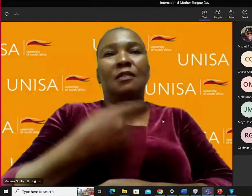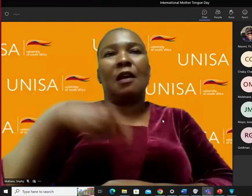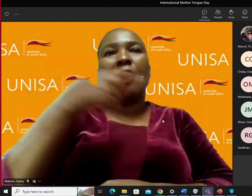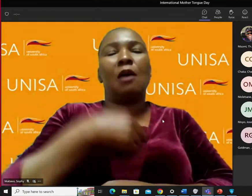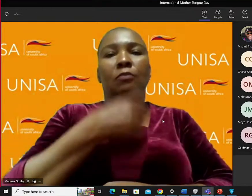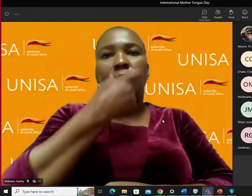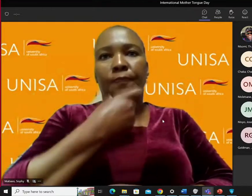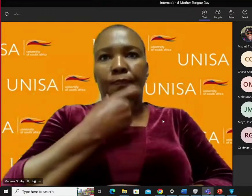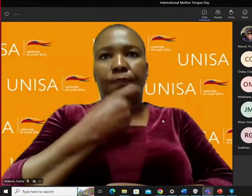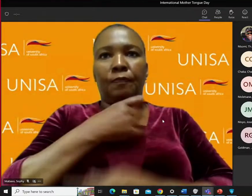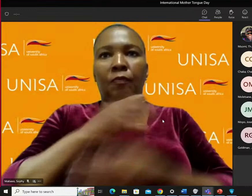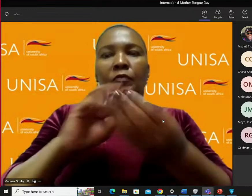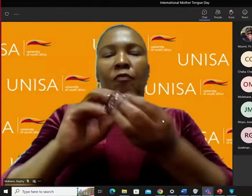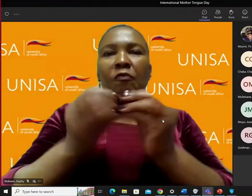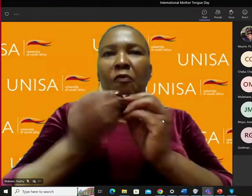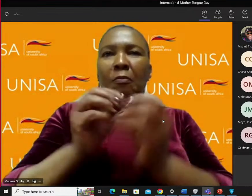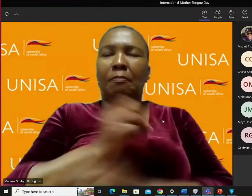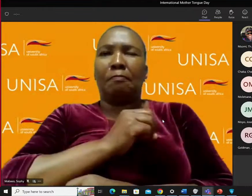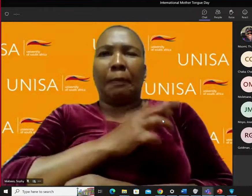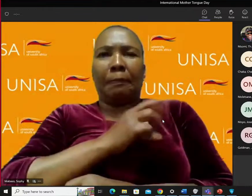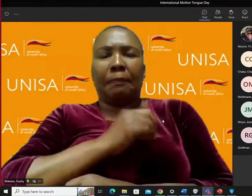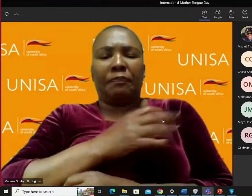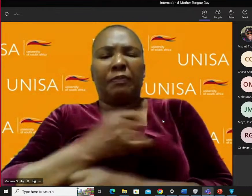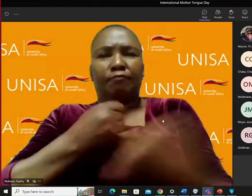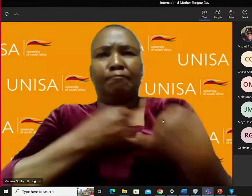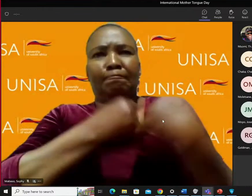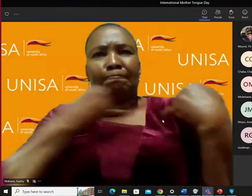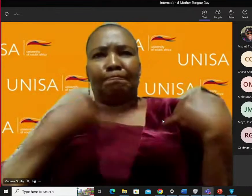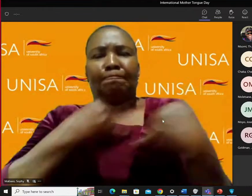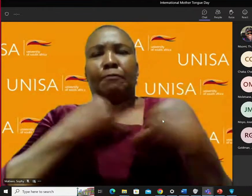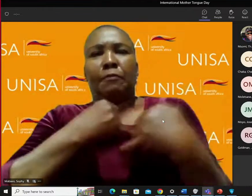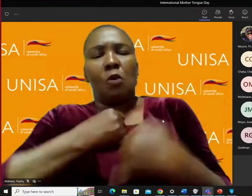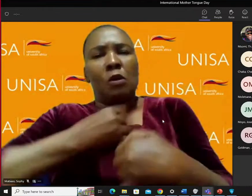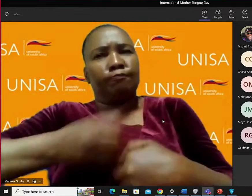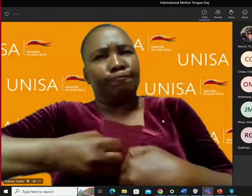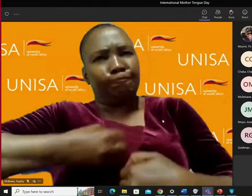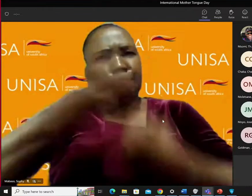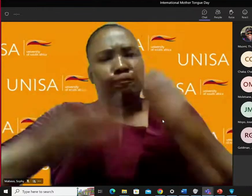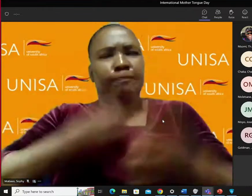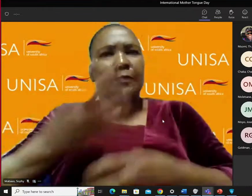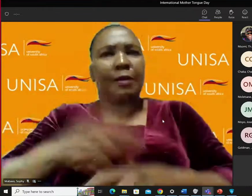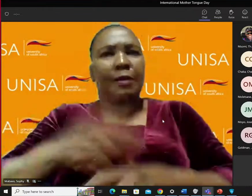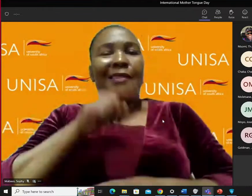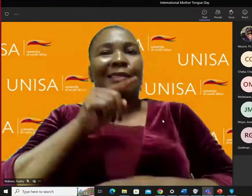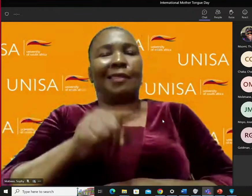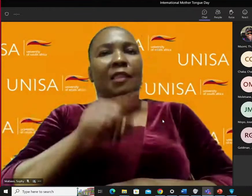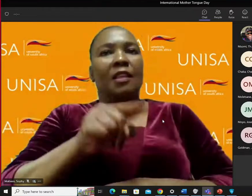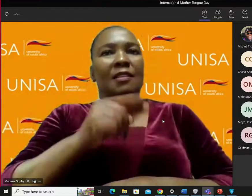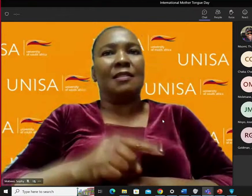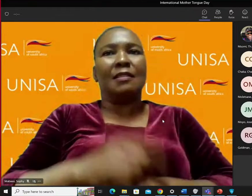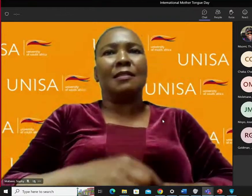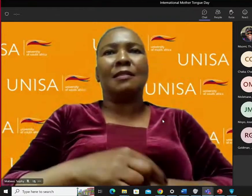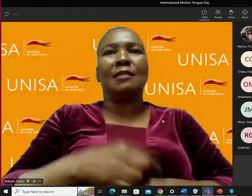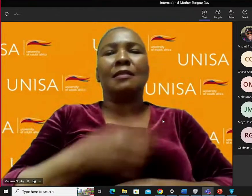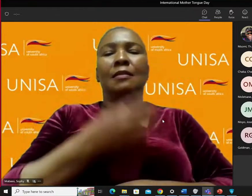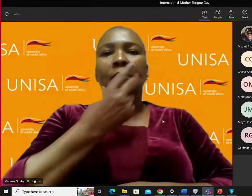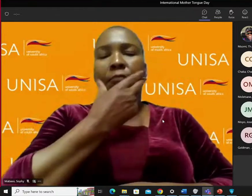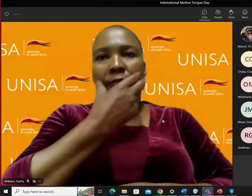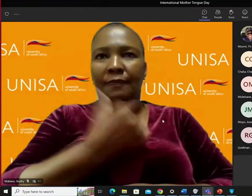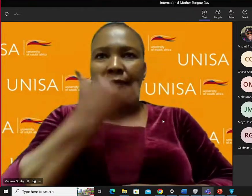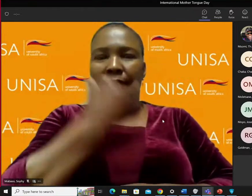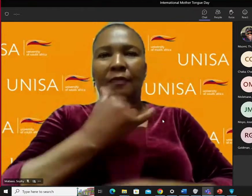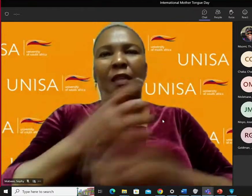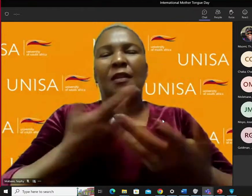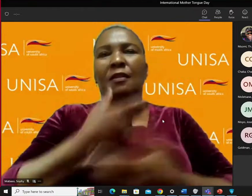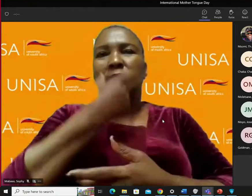in our hearts. We want to express the sadness. We want it to rain so that the sunshine and the